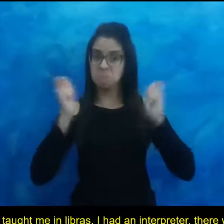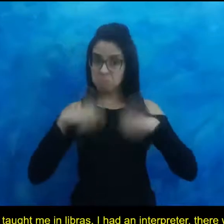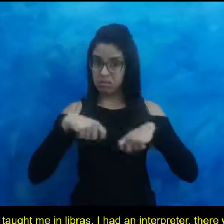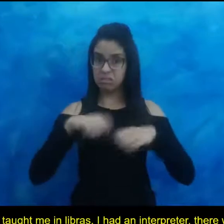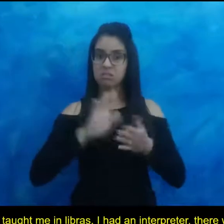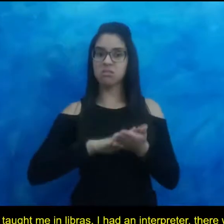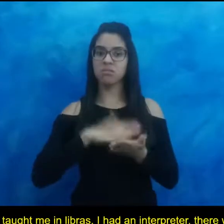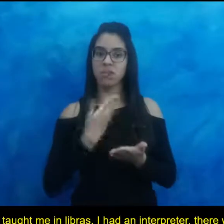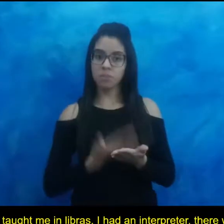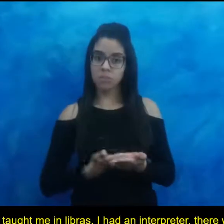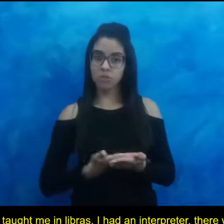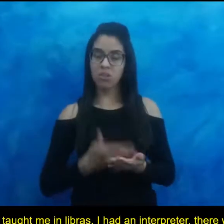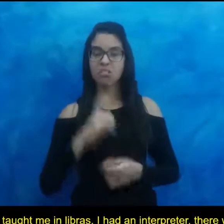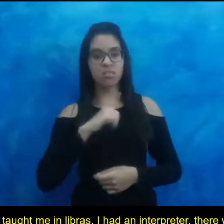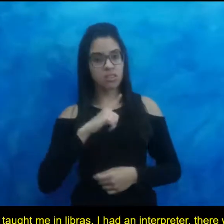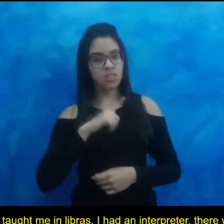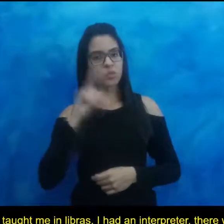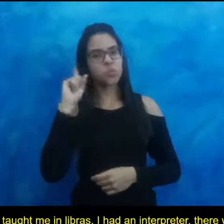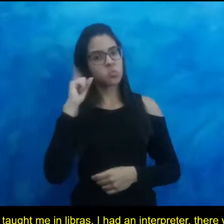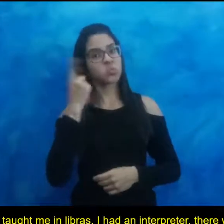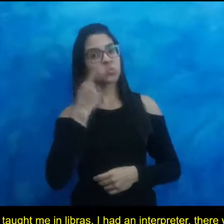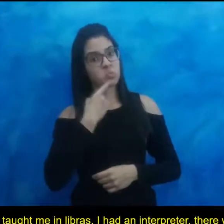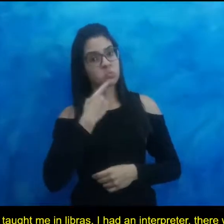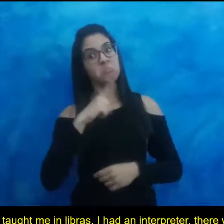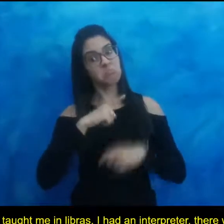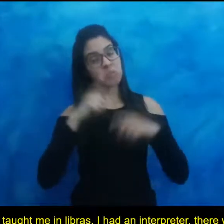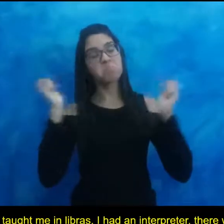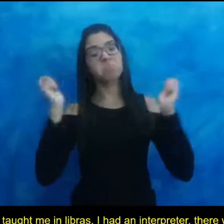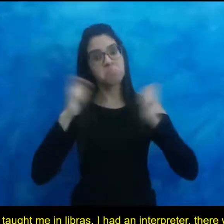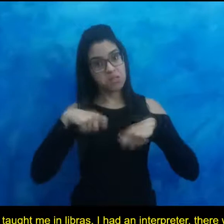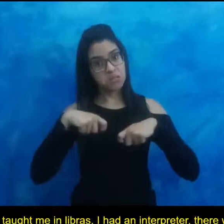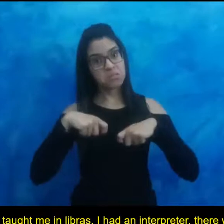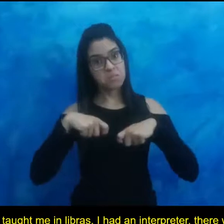deaf people, and I learned Libras in Portuguese.